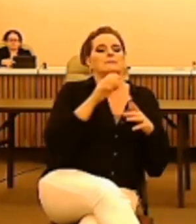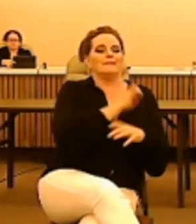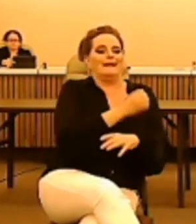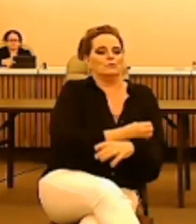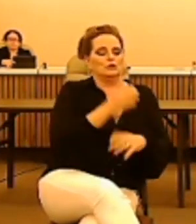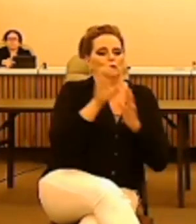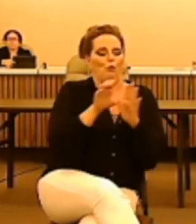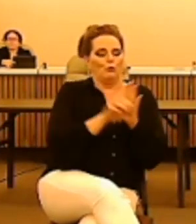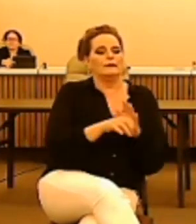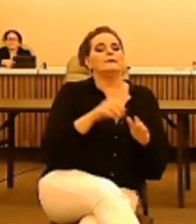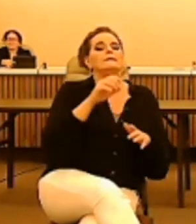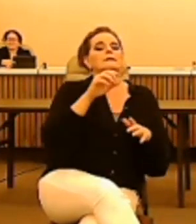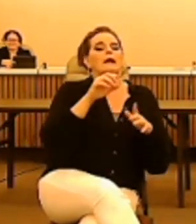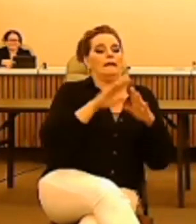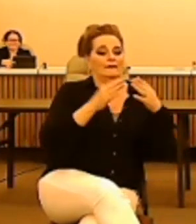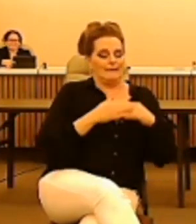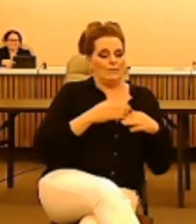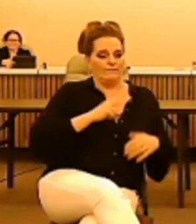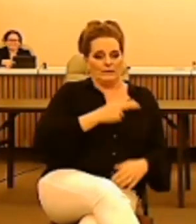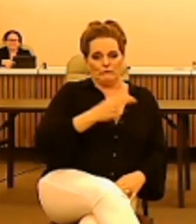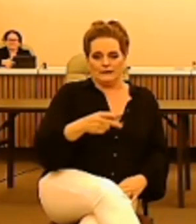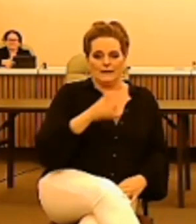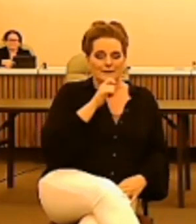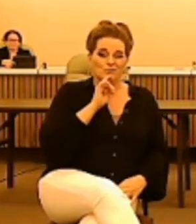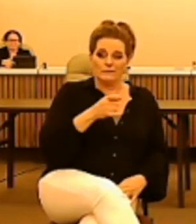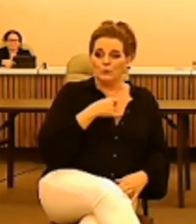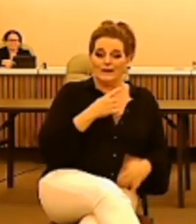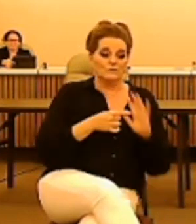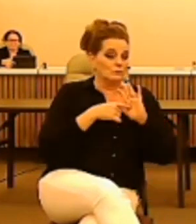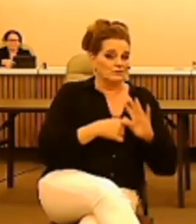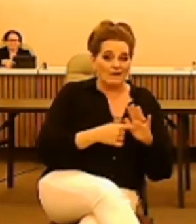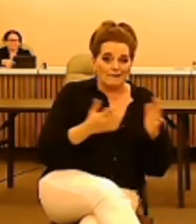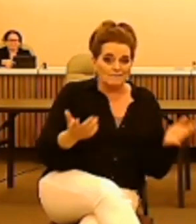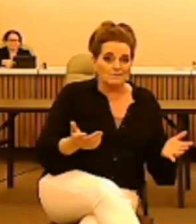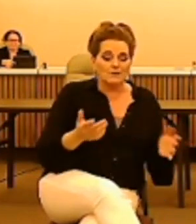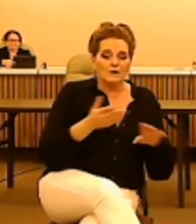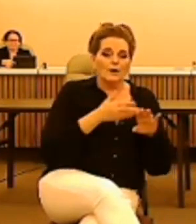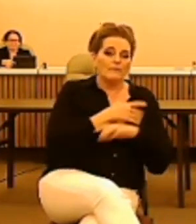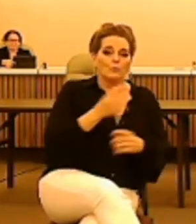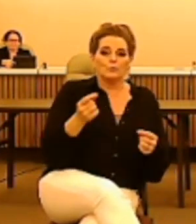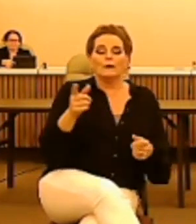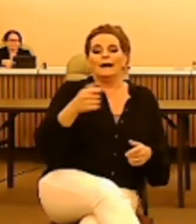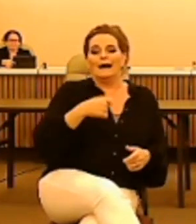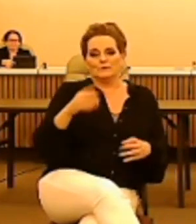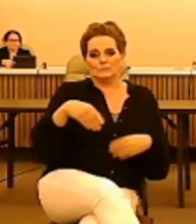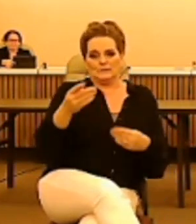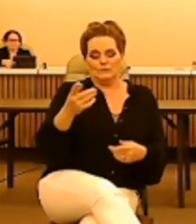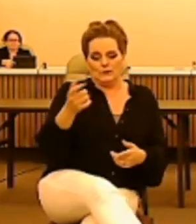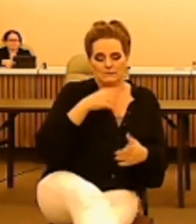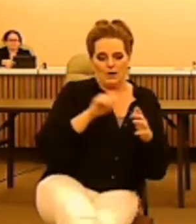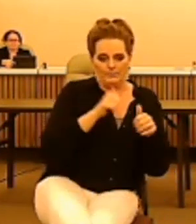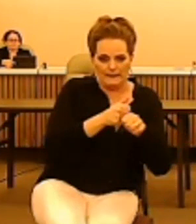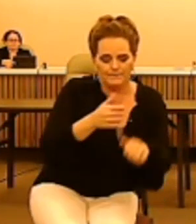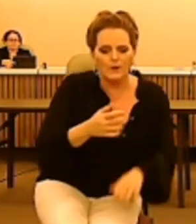Henrietta. Don't know if you would like to present, but before you do, I'll just give you guys an update so you know. So one